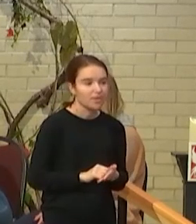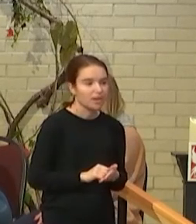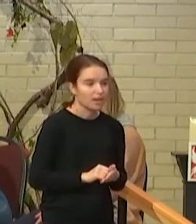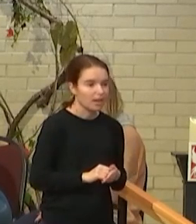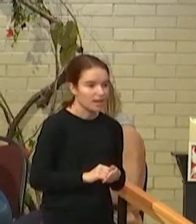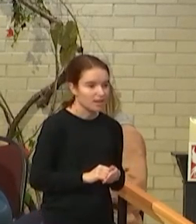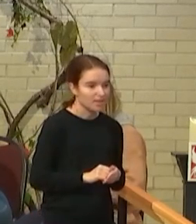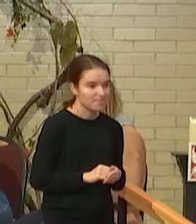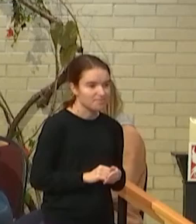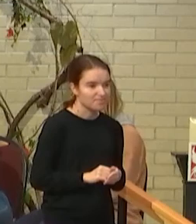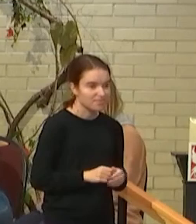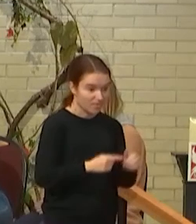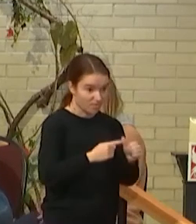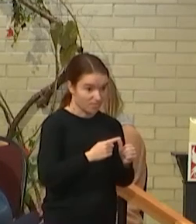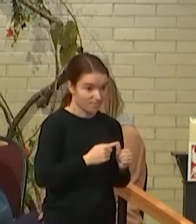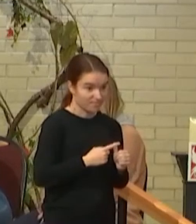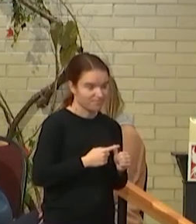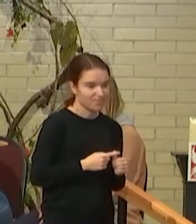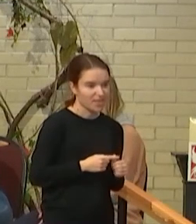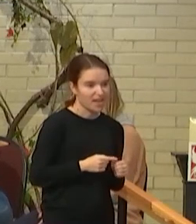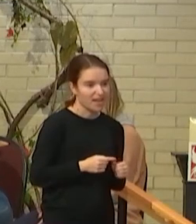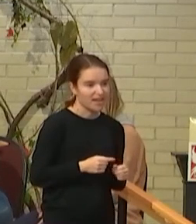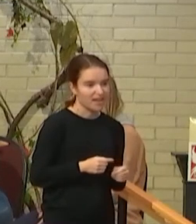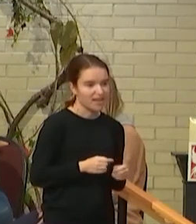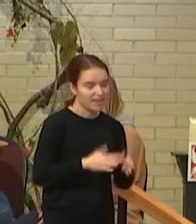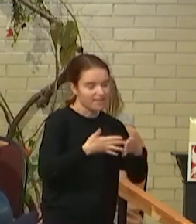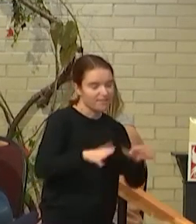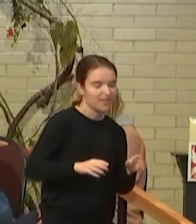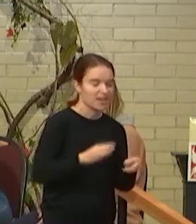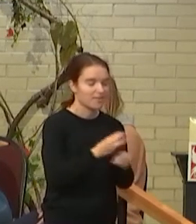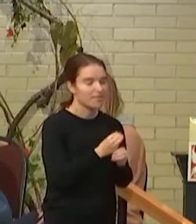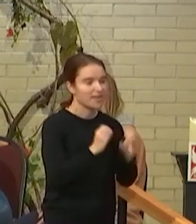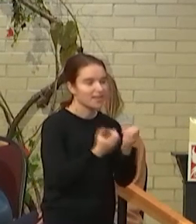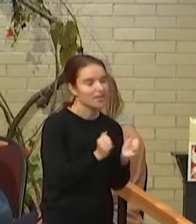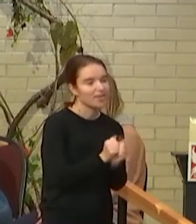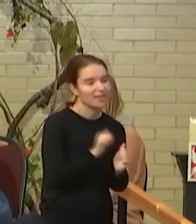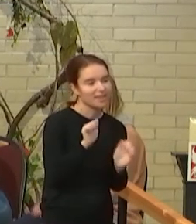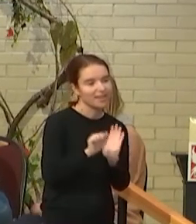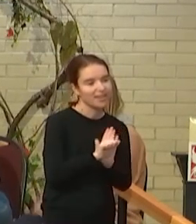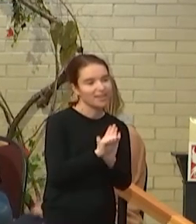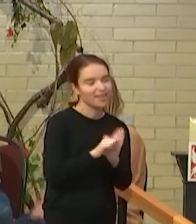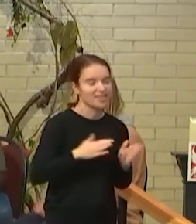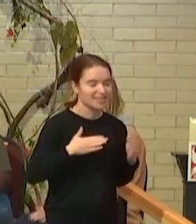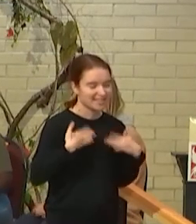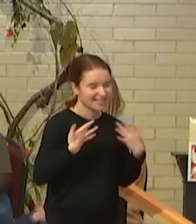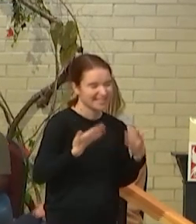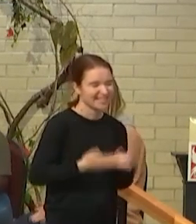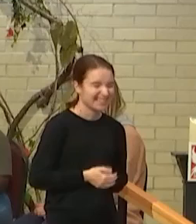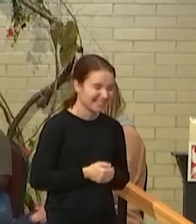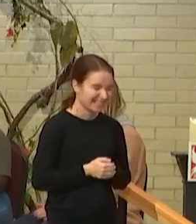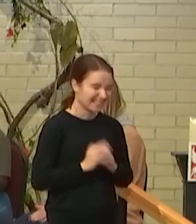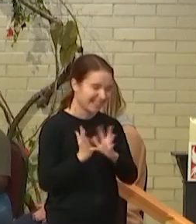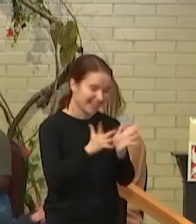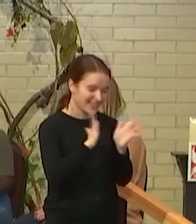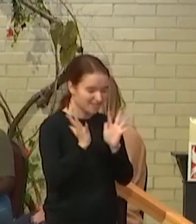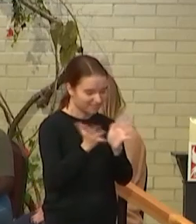time ever, I passed a math class with an A, and I was very, very happy.